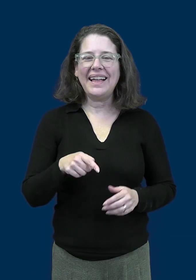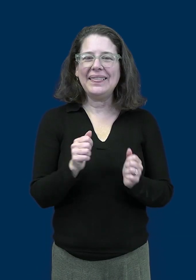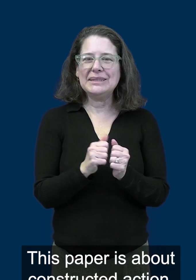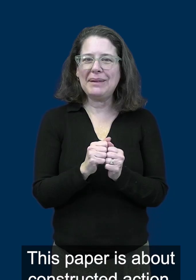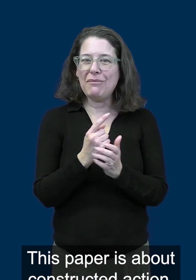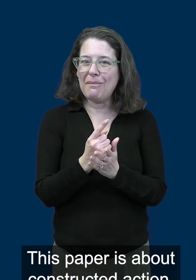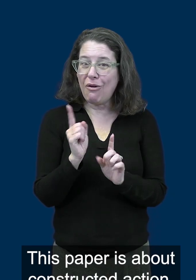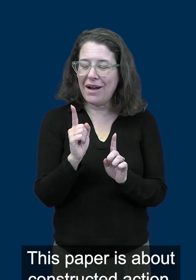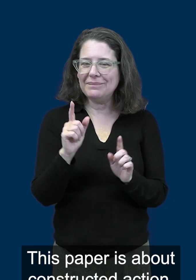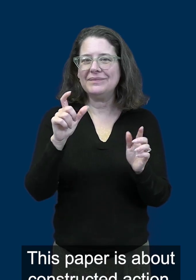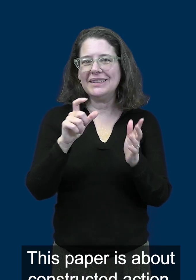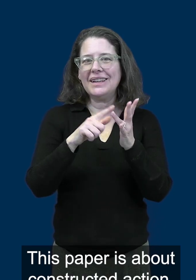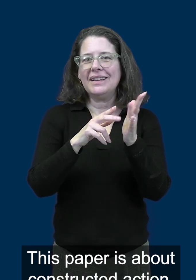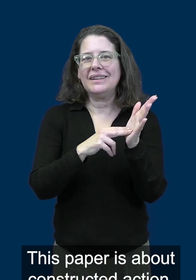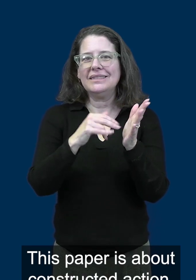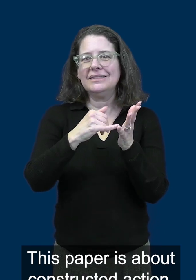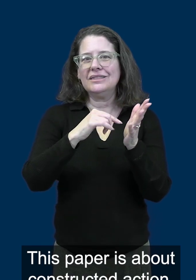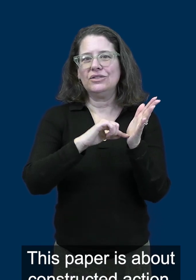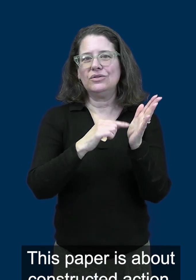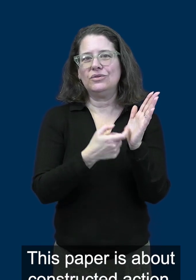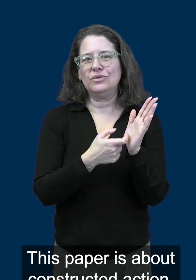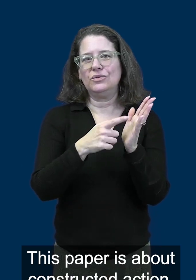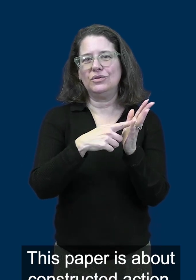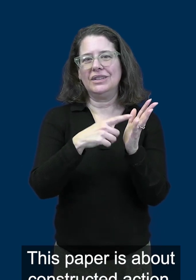This paper is about constructed action.